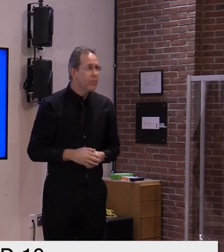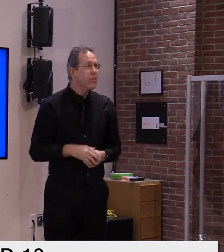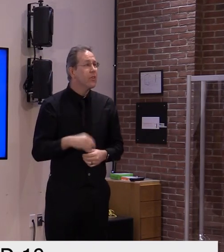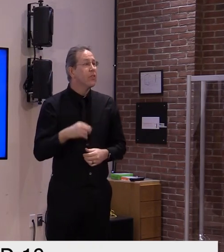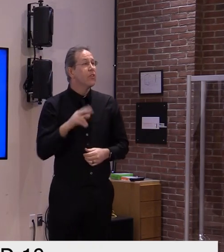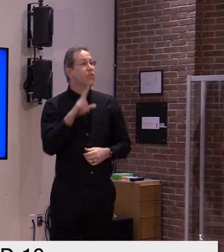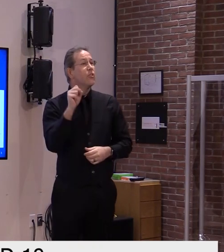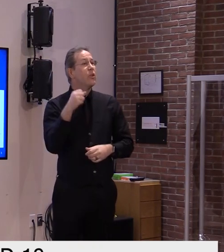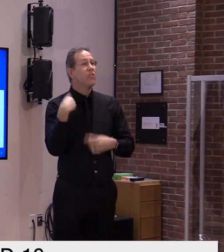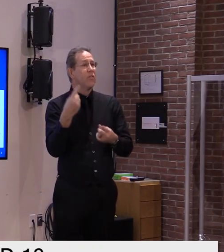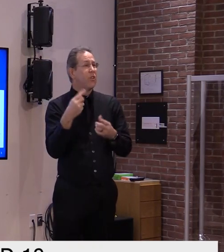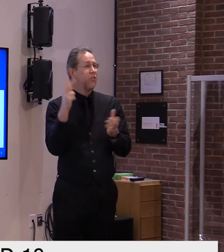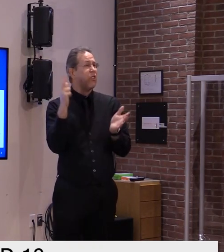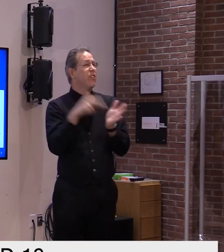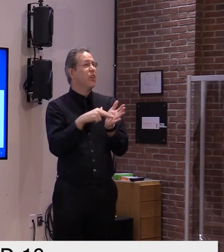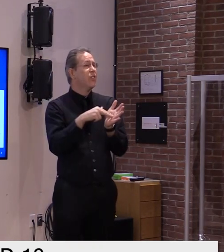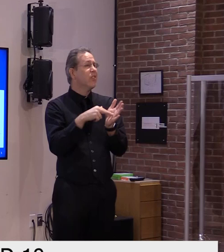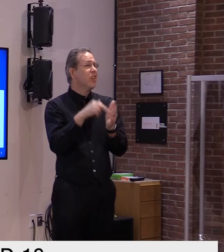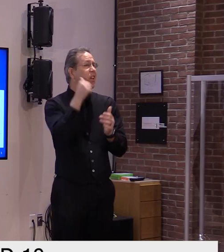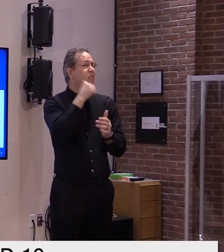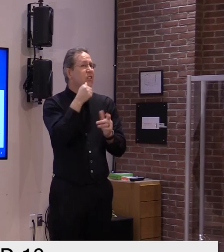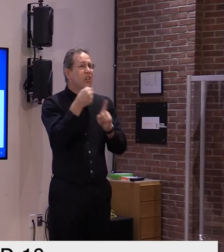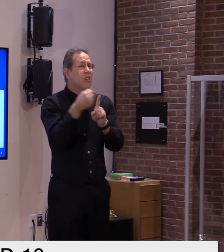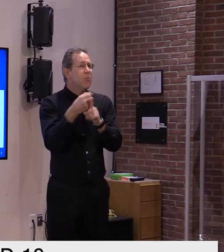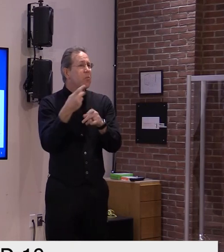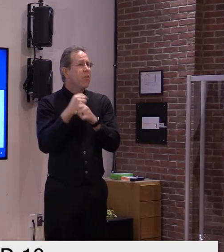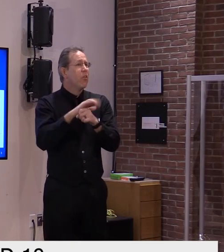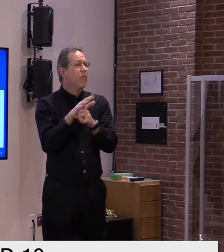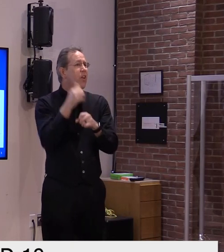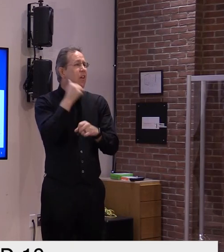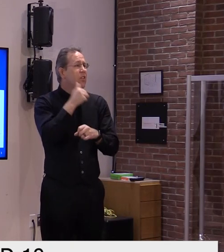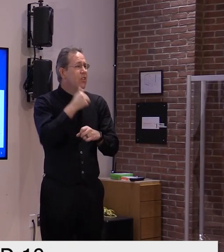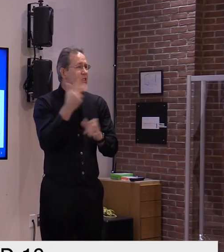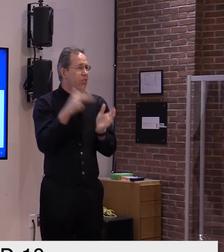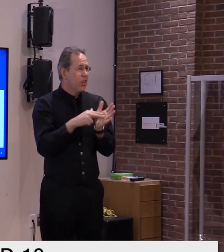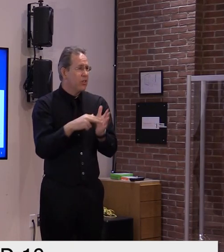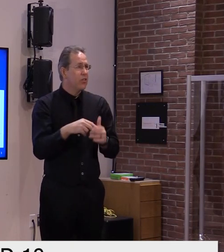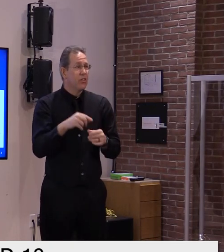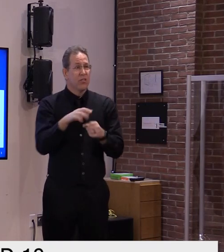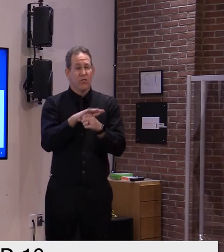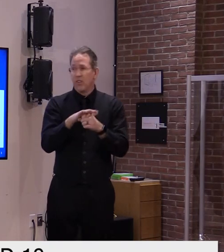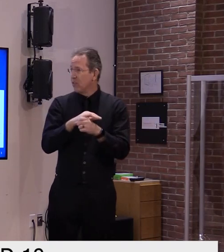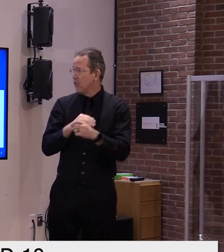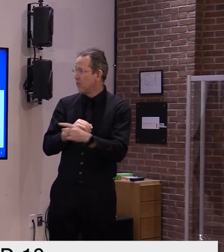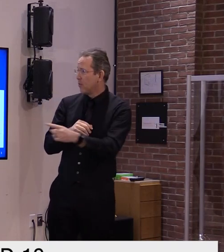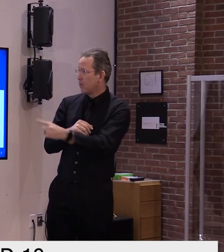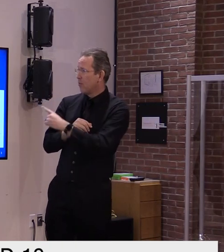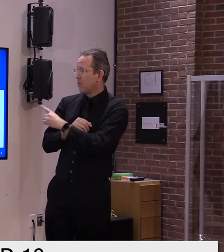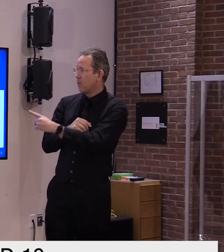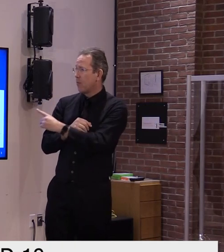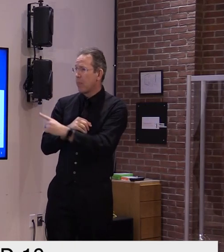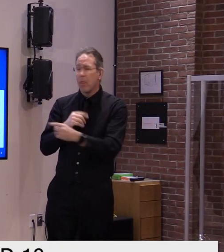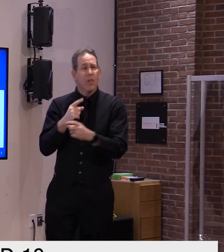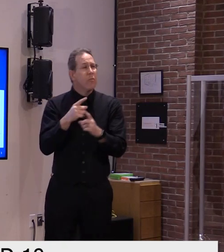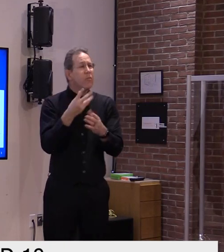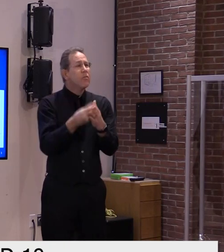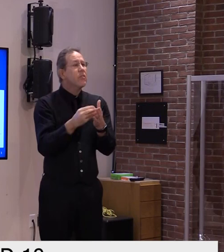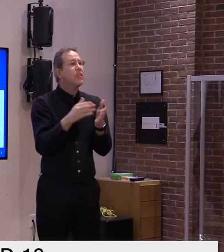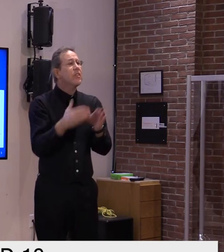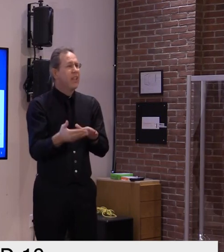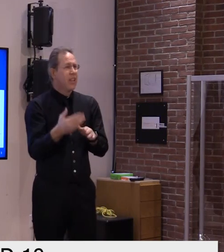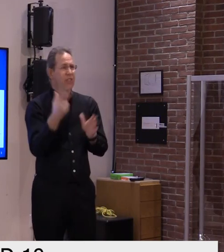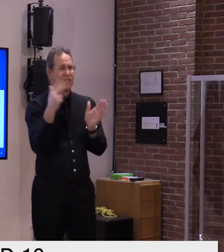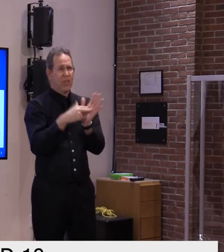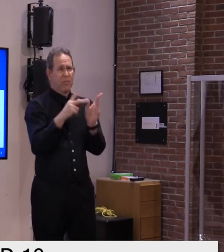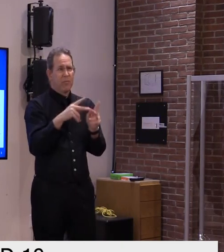single day. Looking at our regional data, we are unfortunately seeing some similar trends. This week,